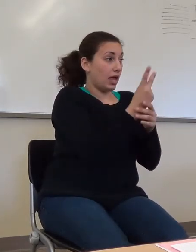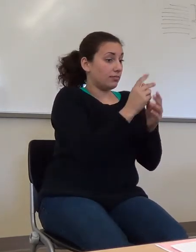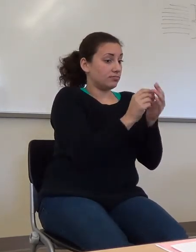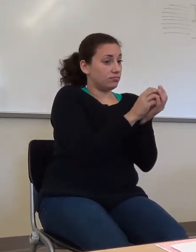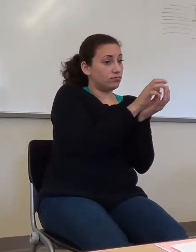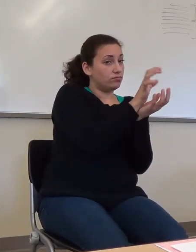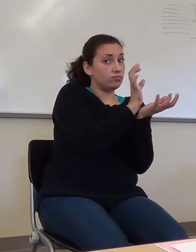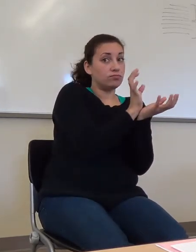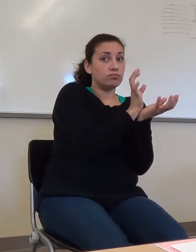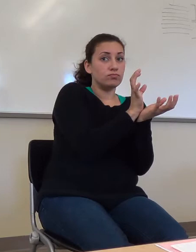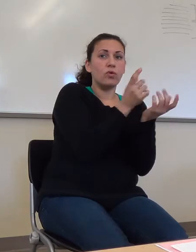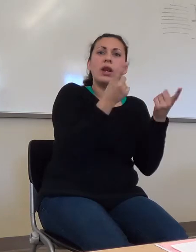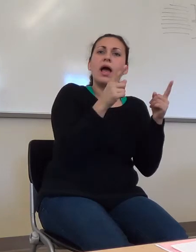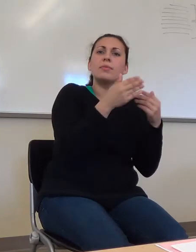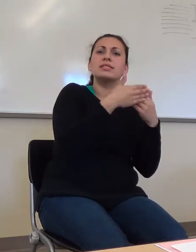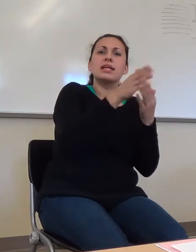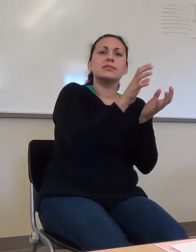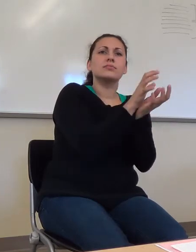Anybody?